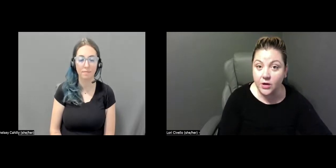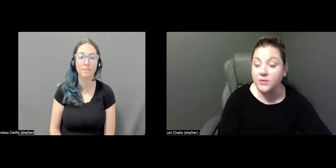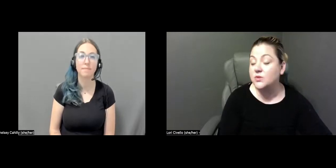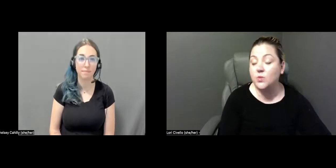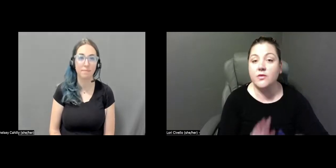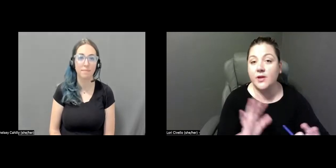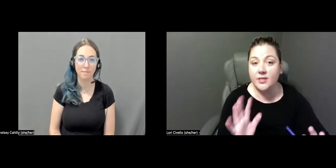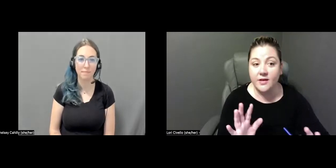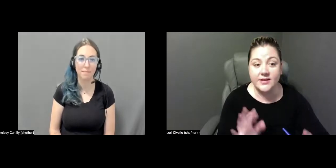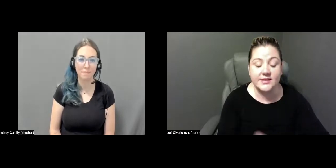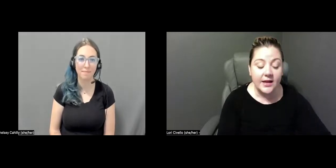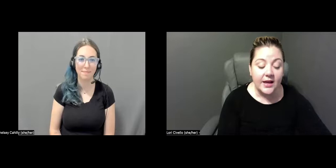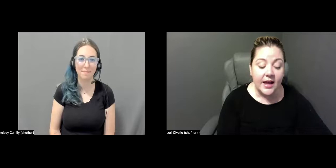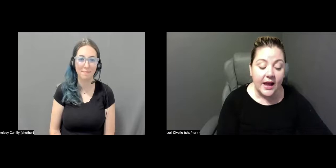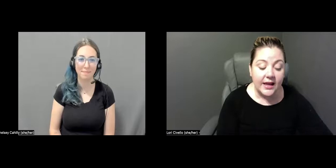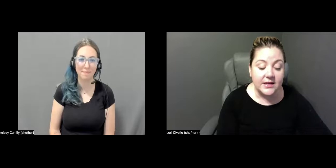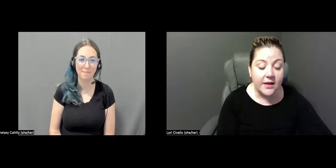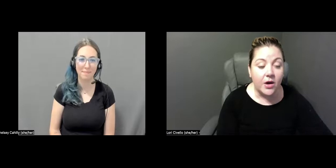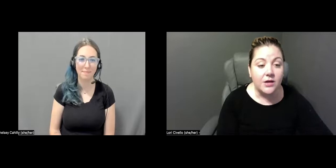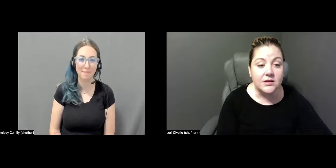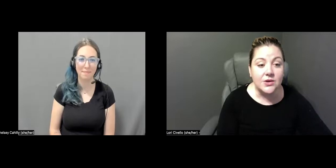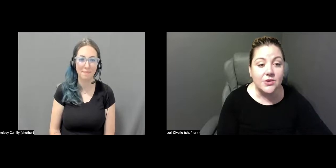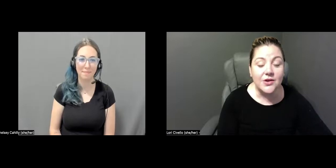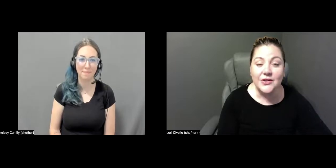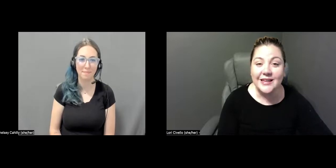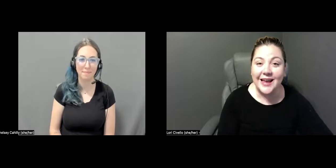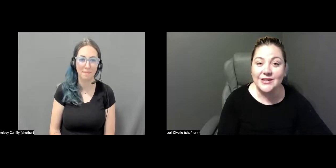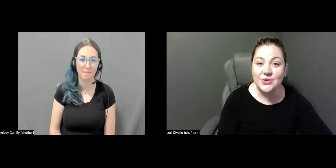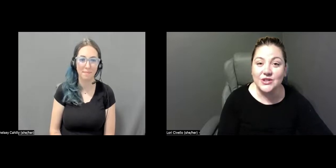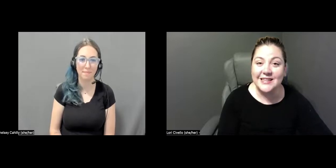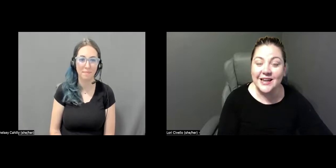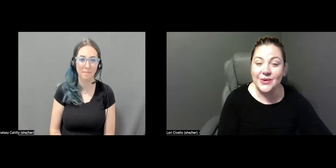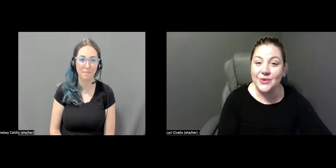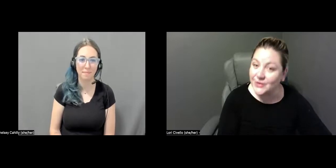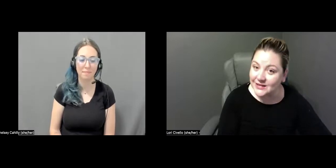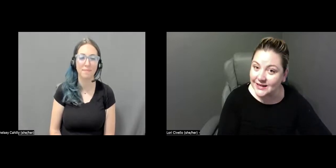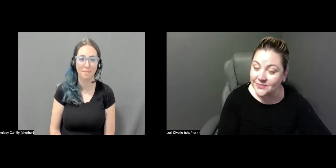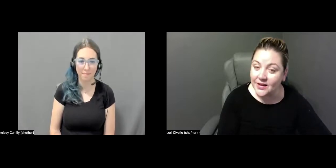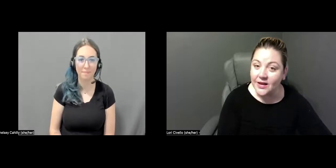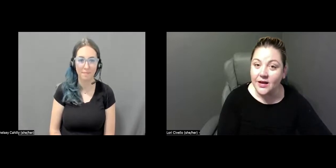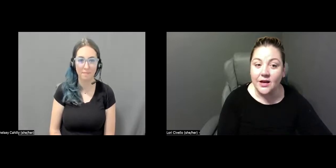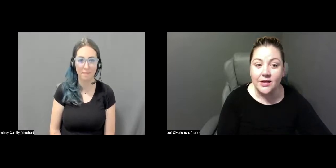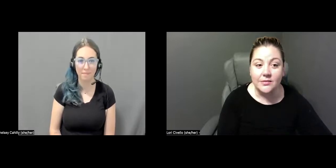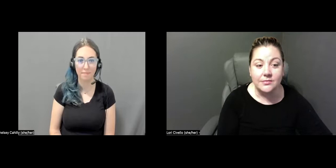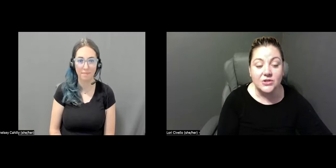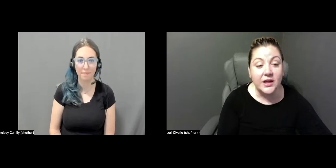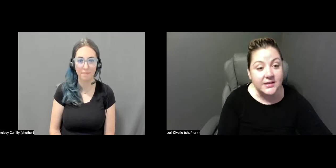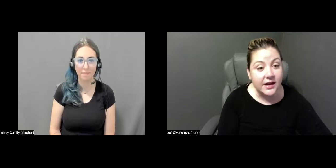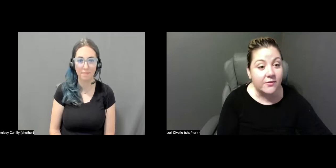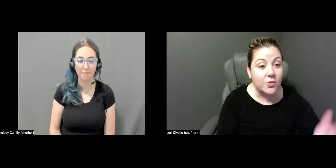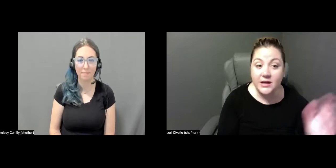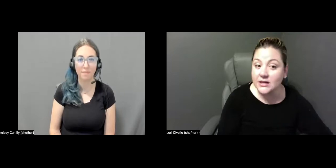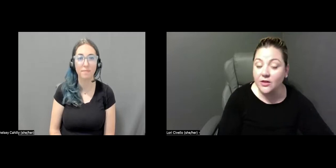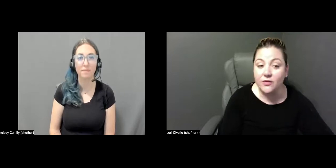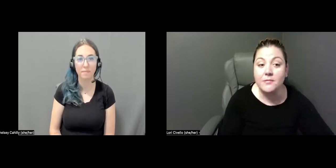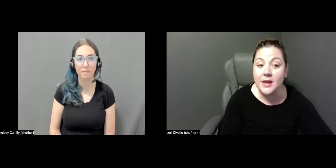instructor there, which is wonderful. I love it. And I'm also currently at Georgia State University. Chelsea and I